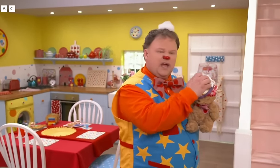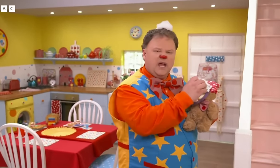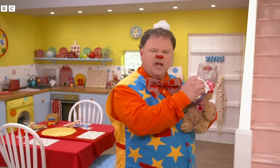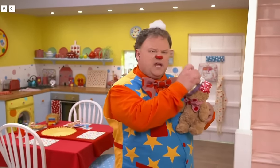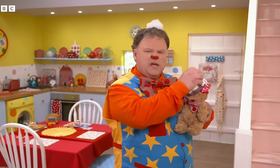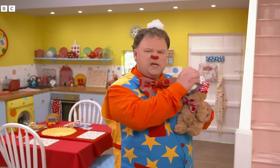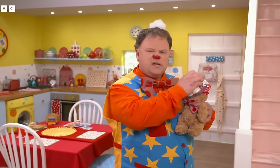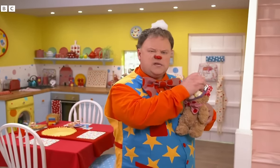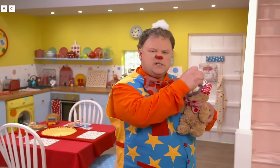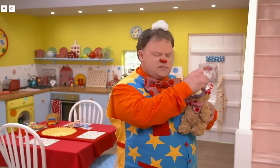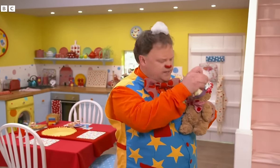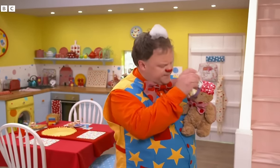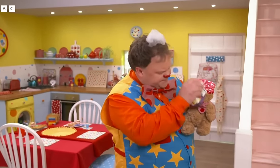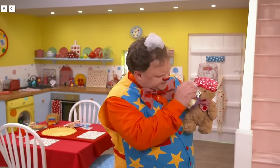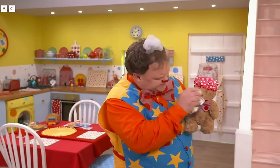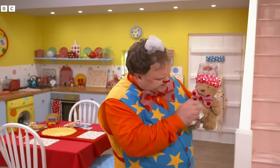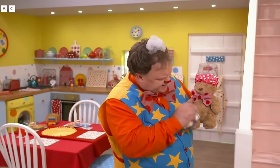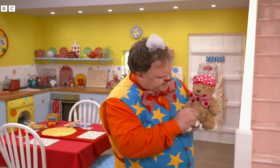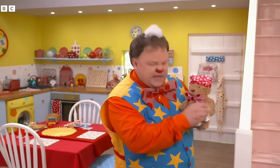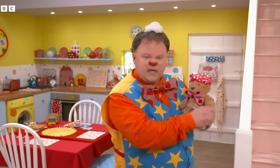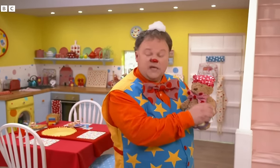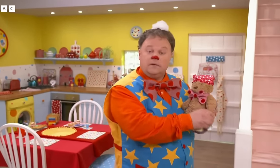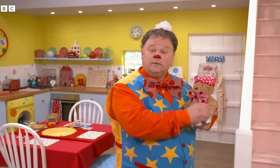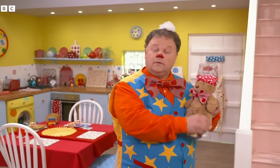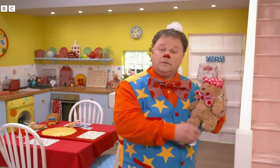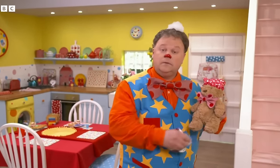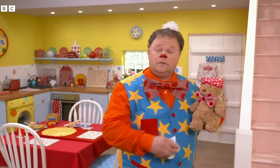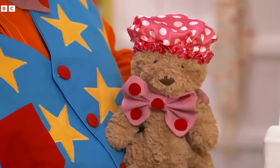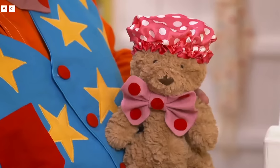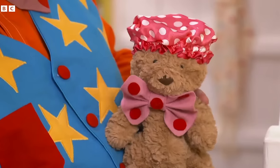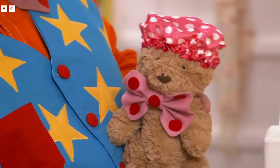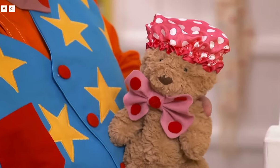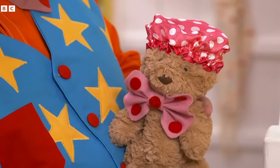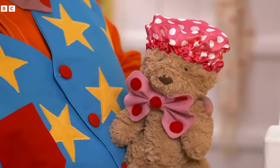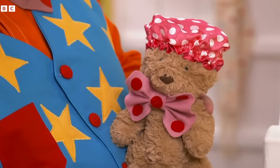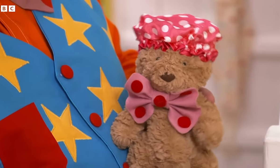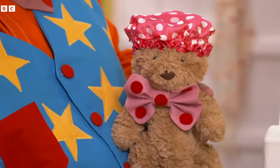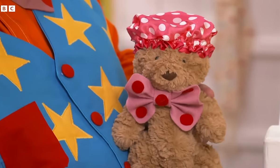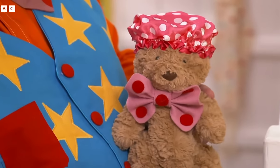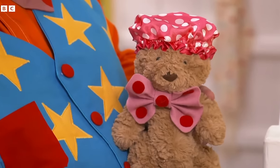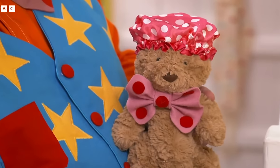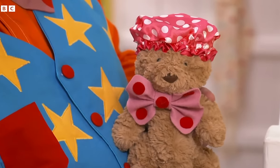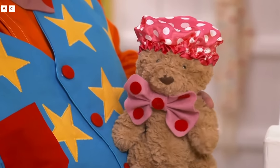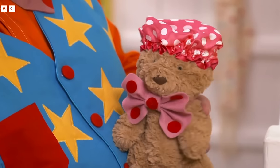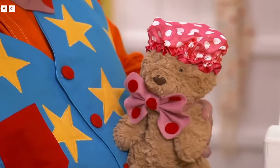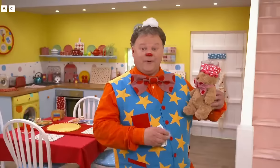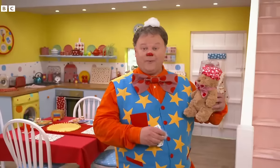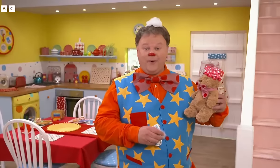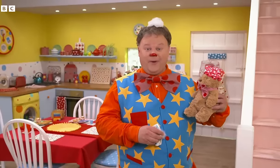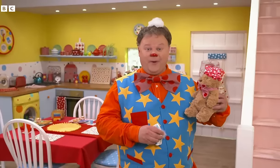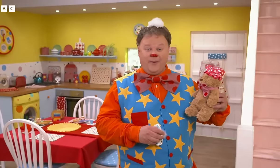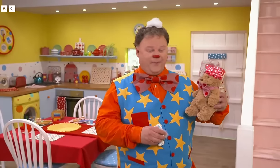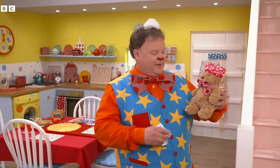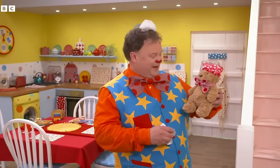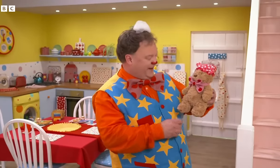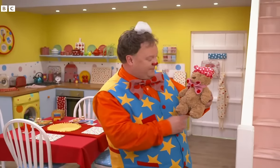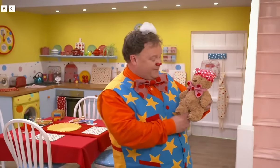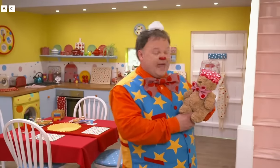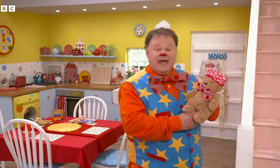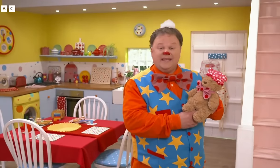might not have been the bubble bath you wanted, but all the bubbles have still claimed Tumble Ted. Oh, woohoo!